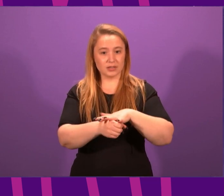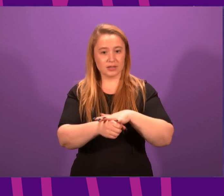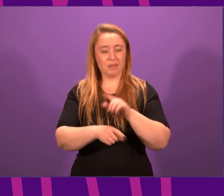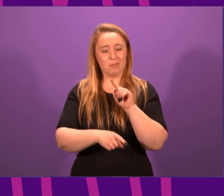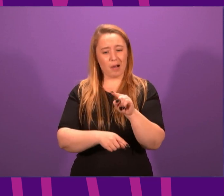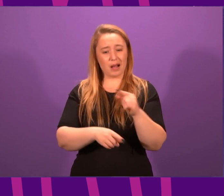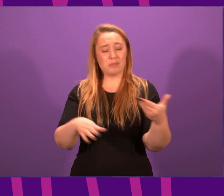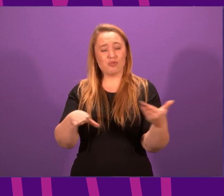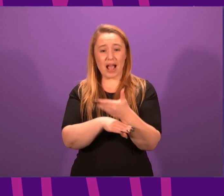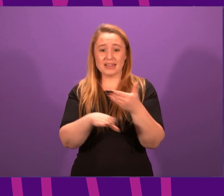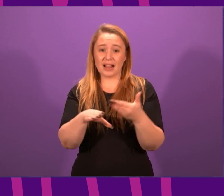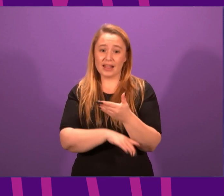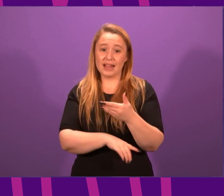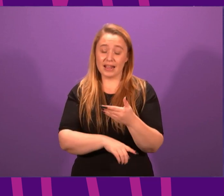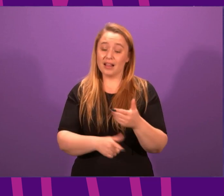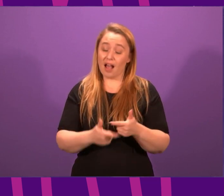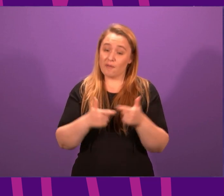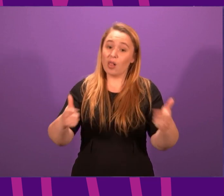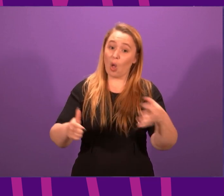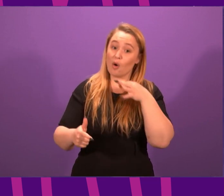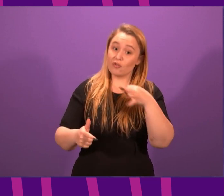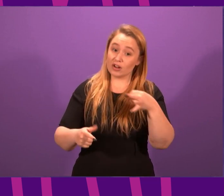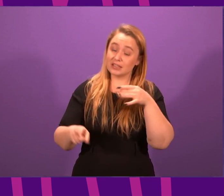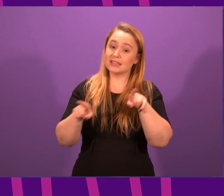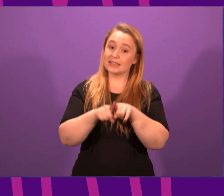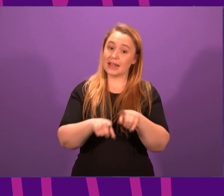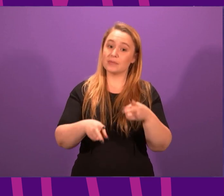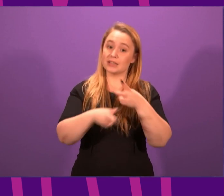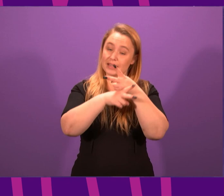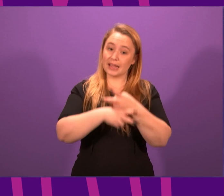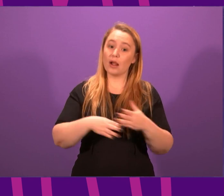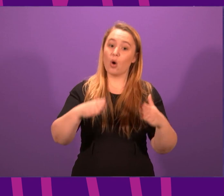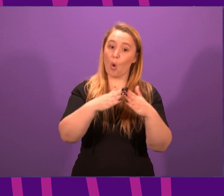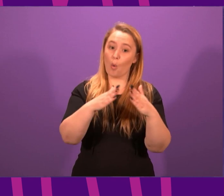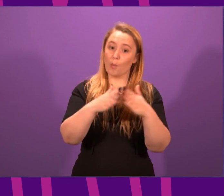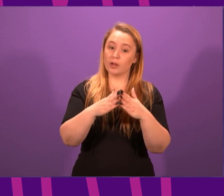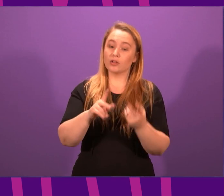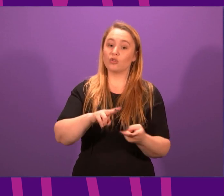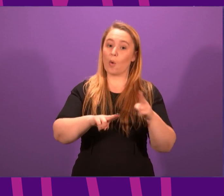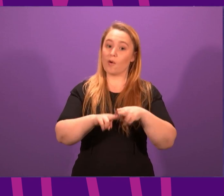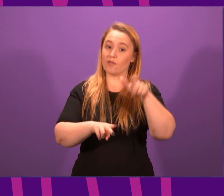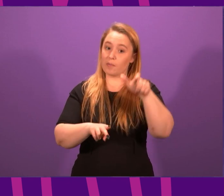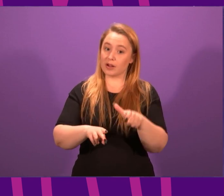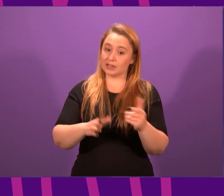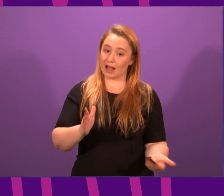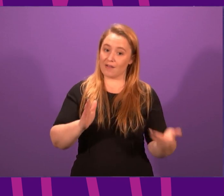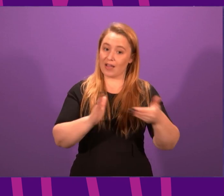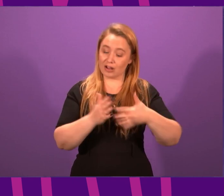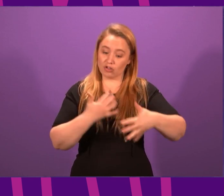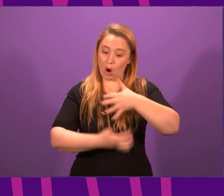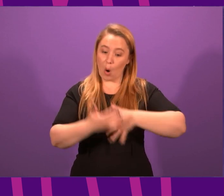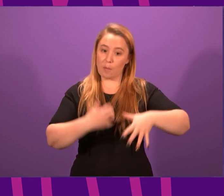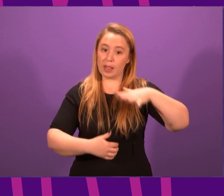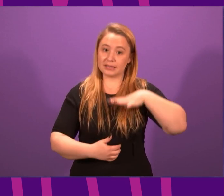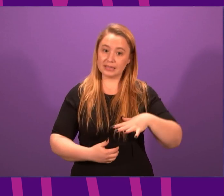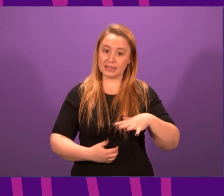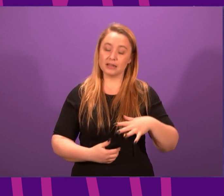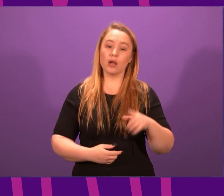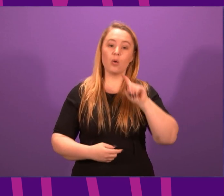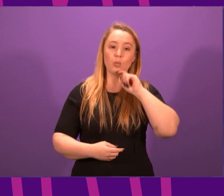these settings carry the same risk as care homes. So people with significant needs will live in small complexes,